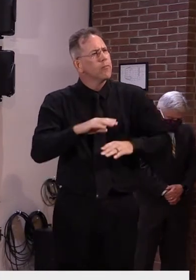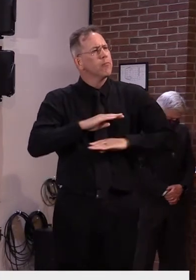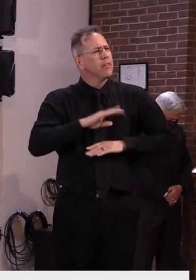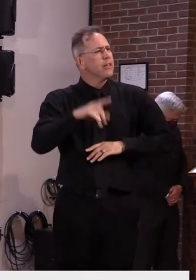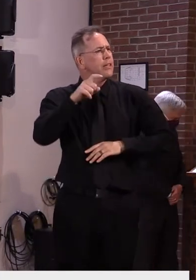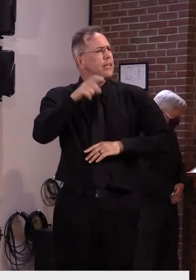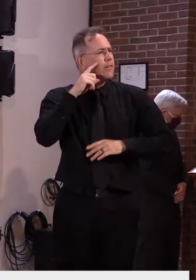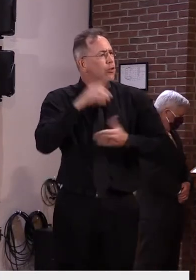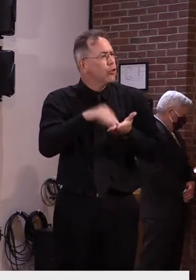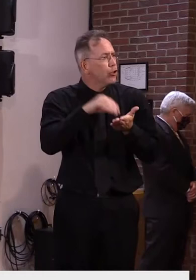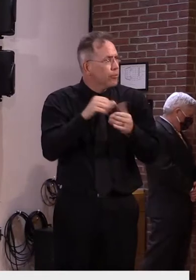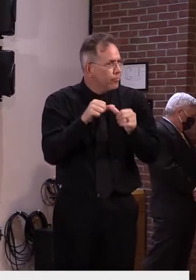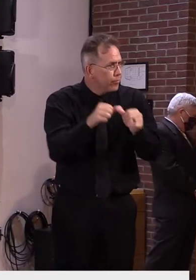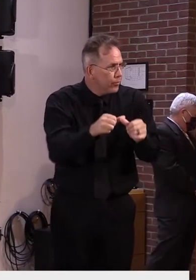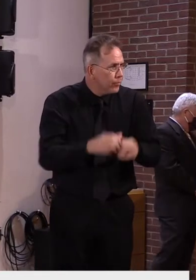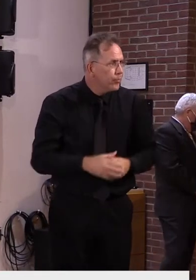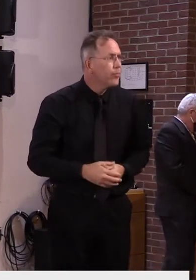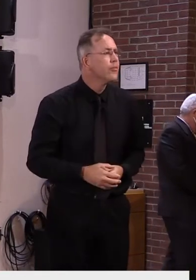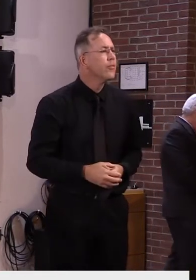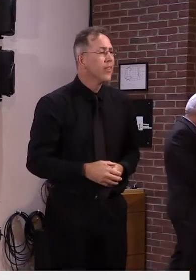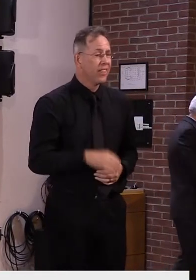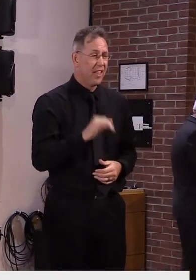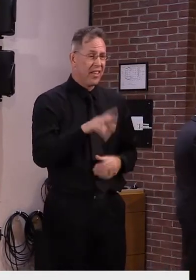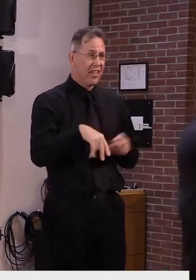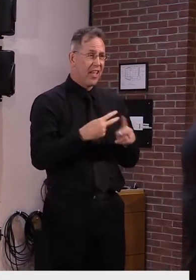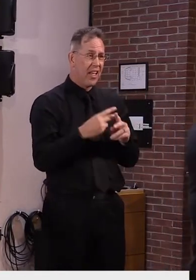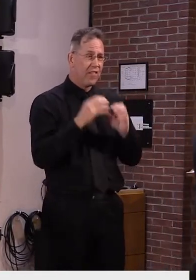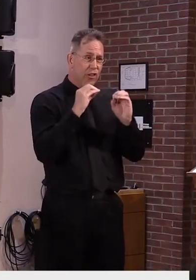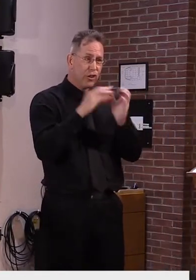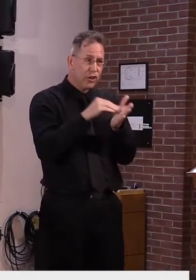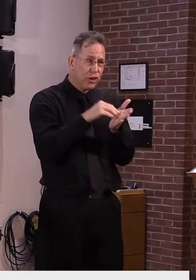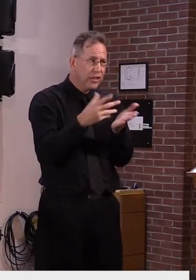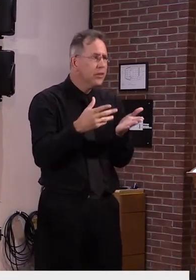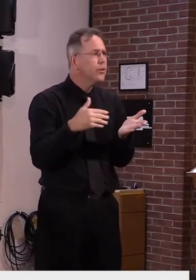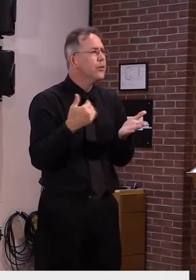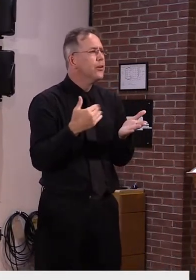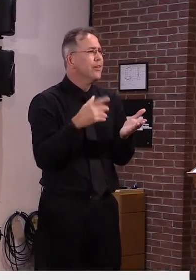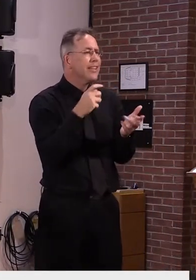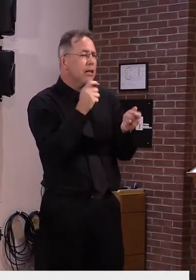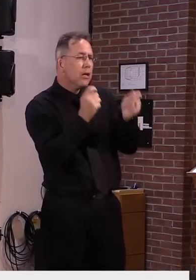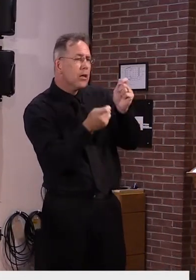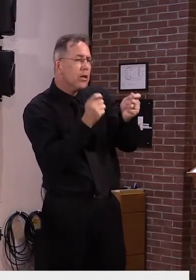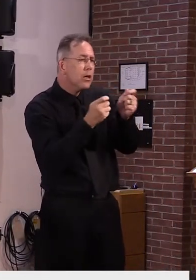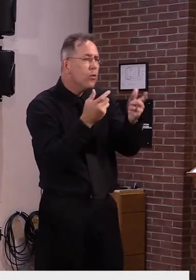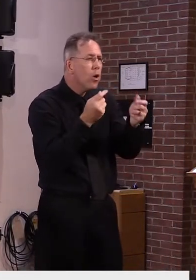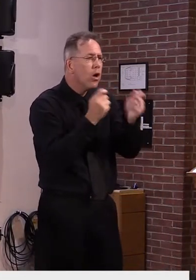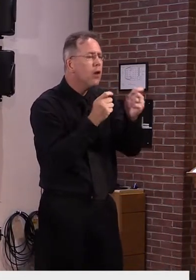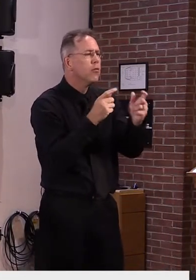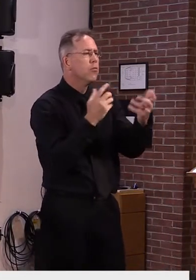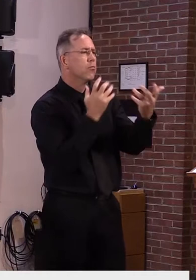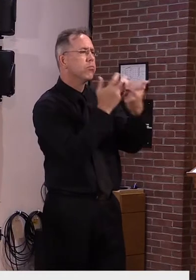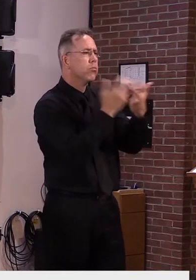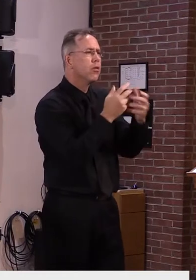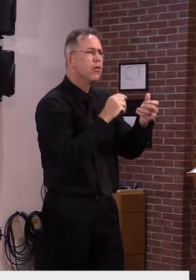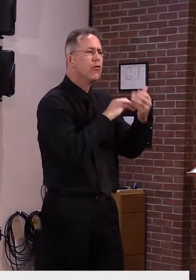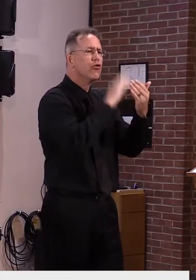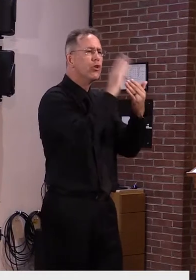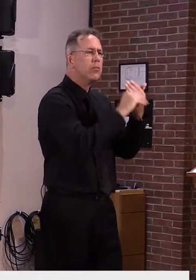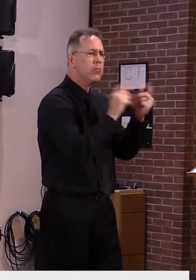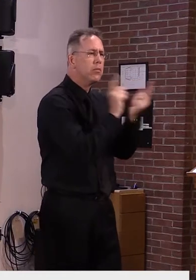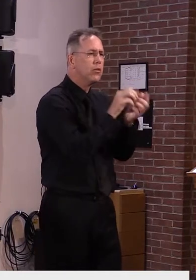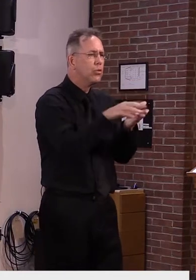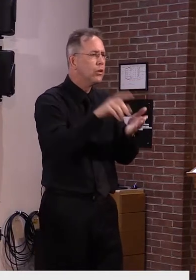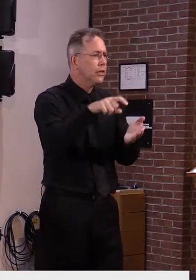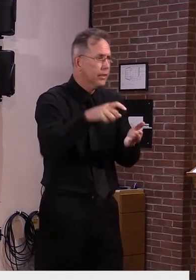This iterative process of teaching, learning, and adapting curriculum is also highly dependent on in-person interactions.